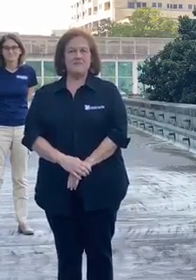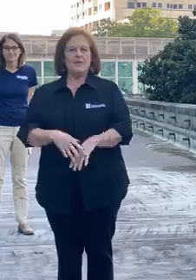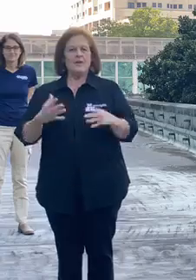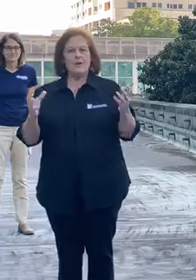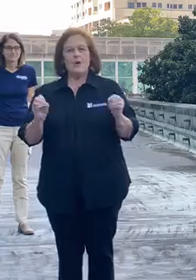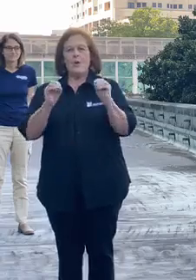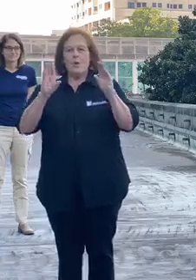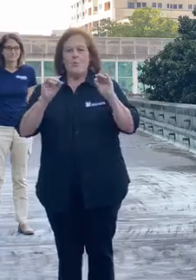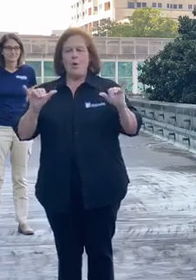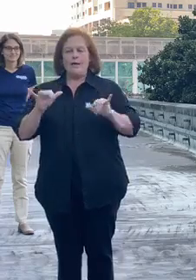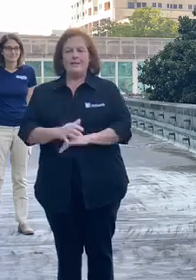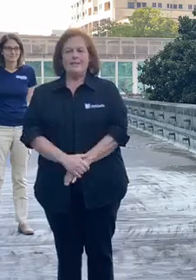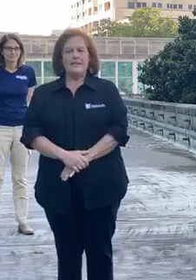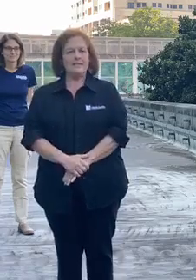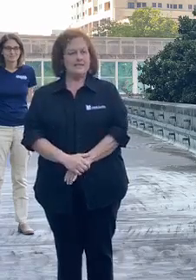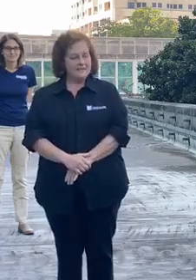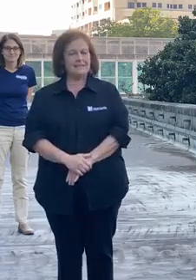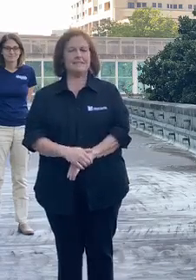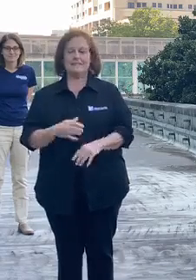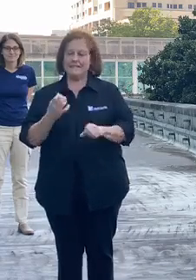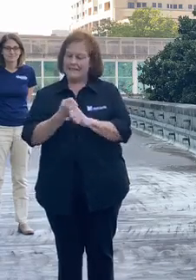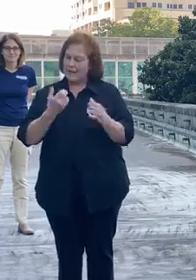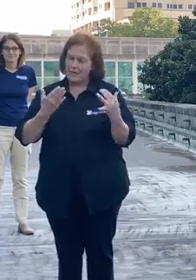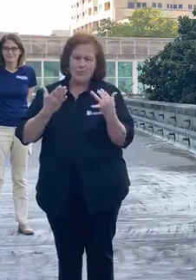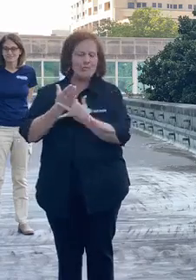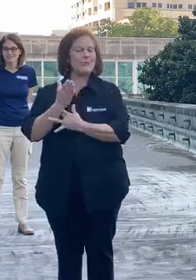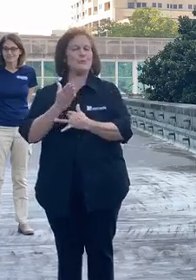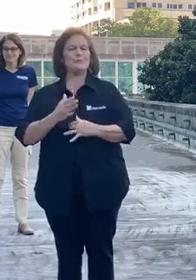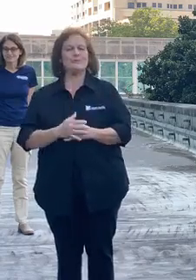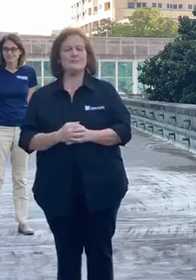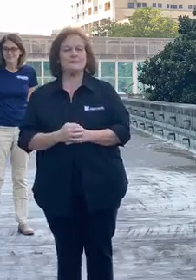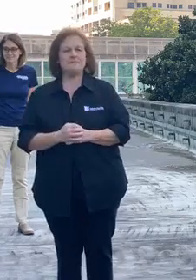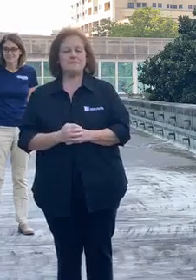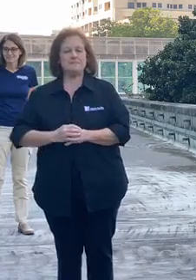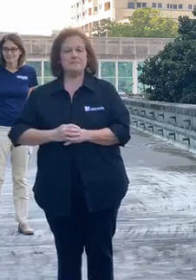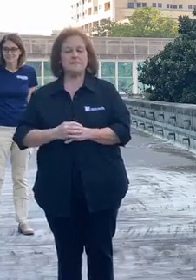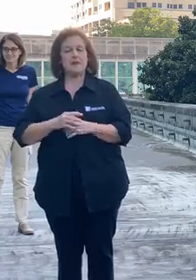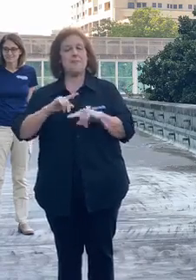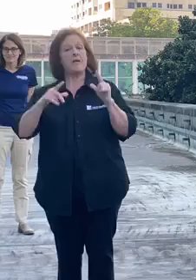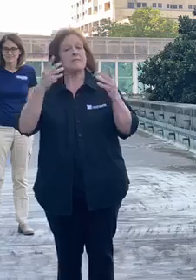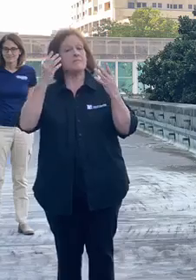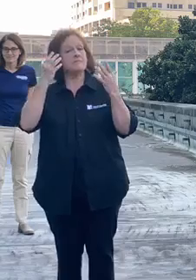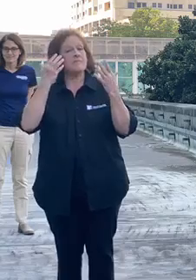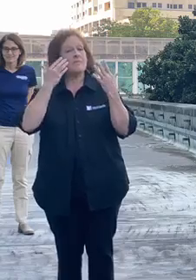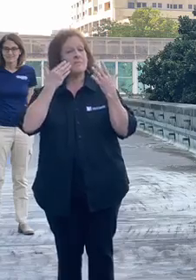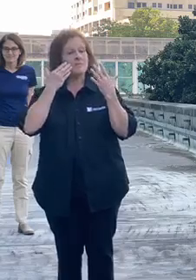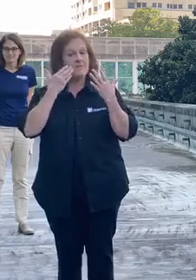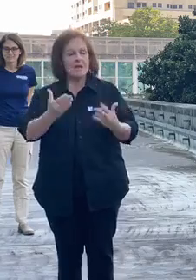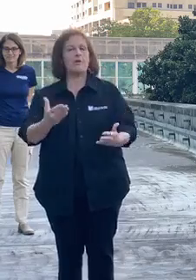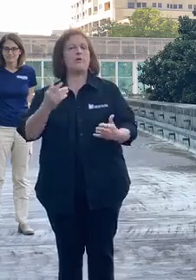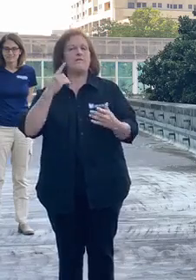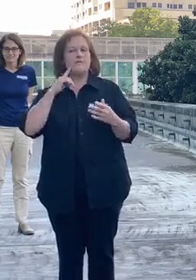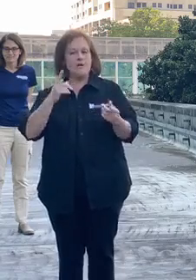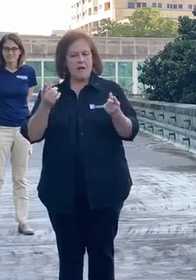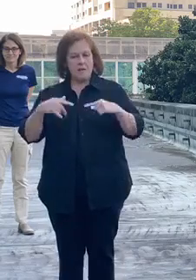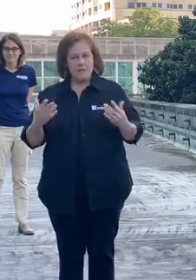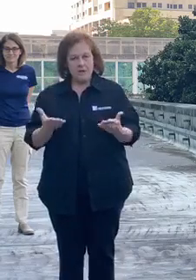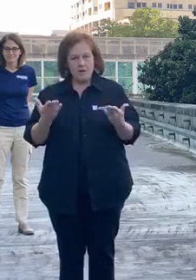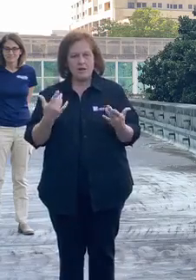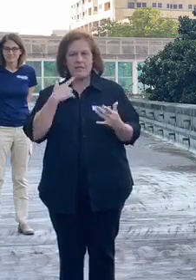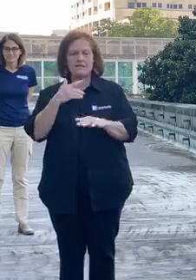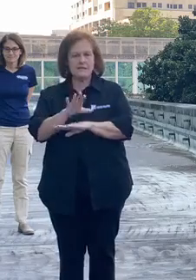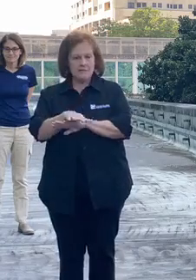Oh boy, we're making it through. We're making it through. But thank you all so much for being here with us